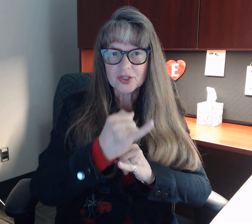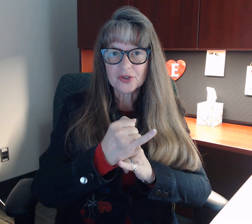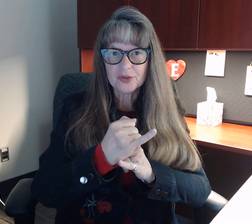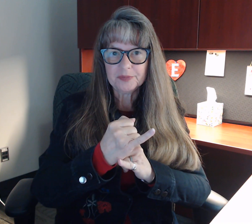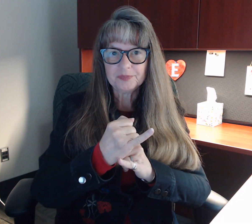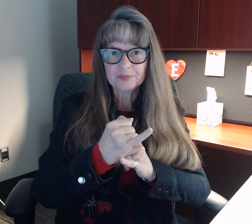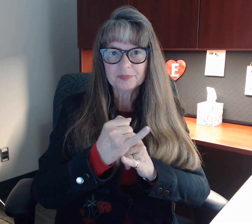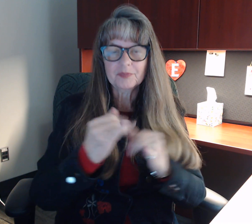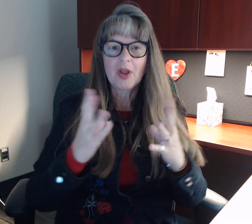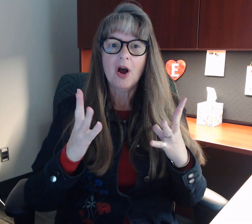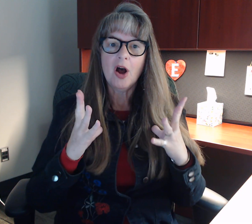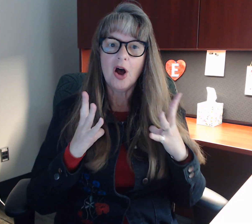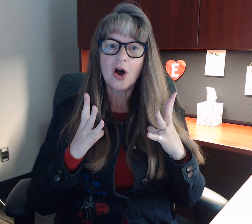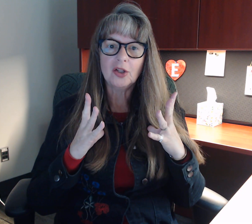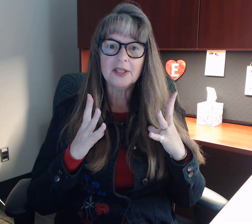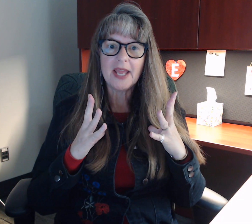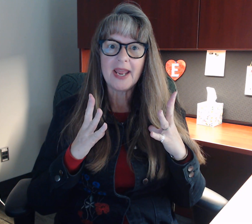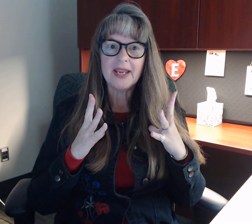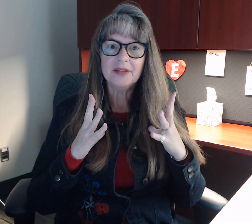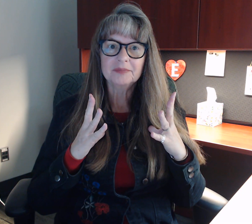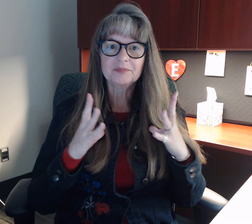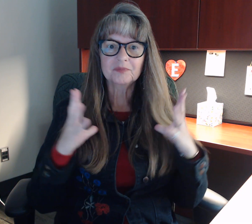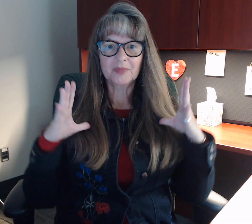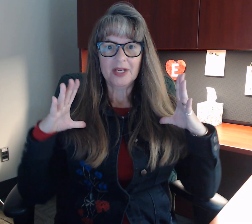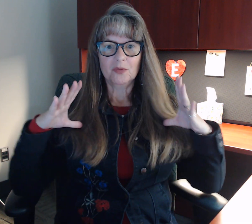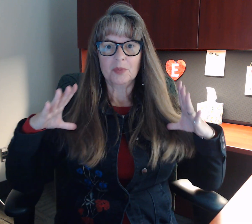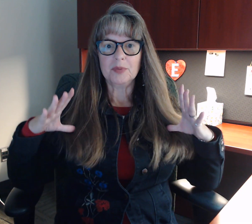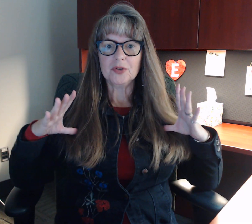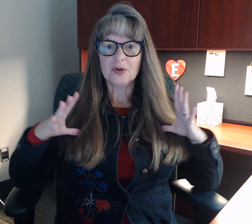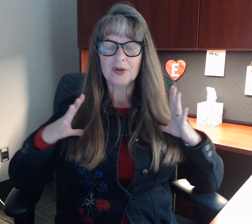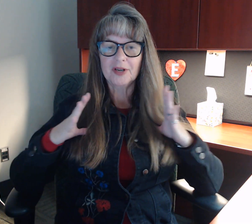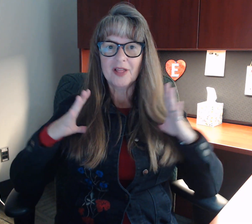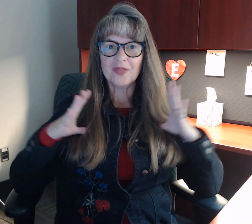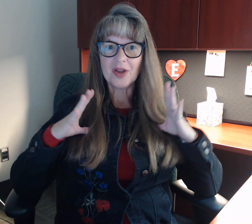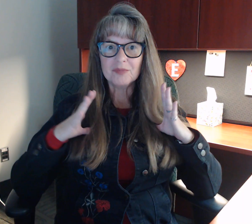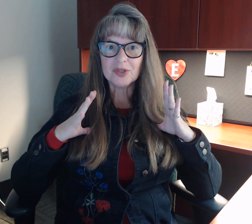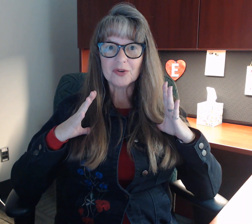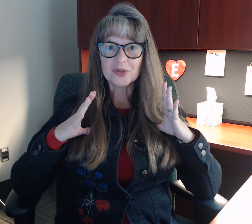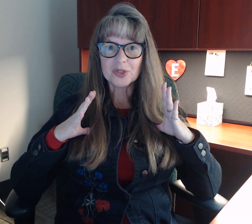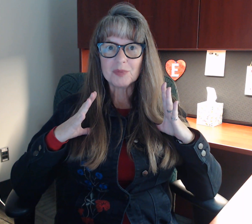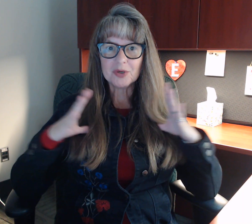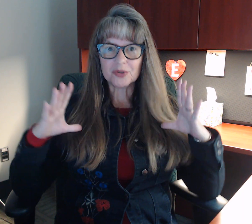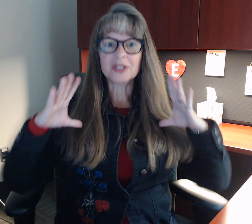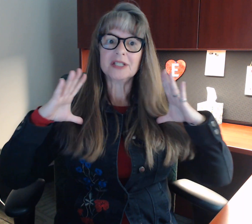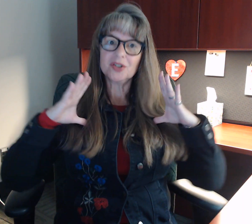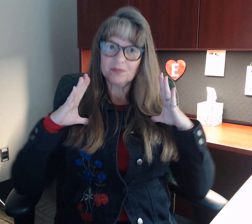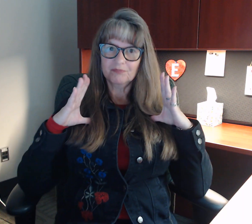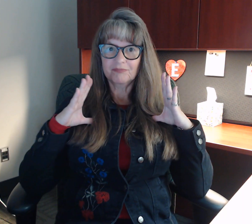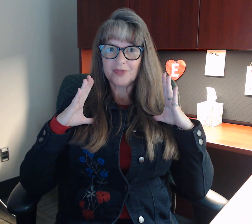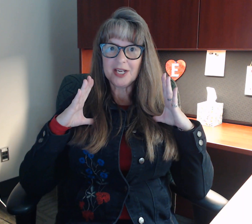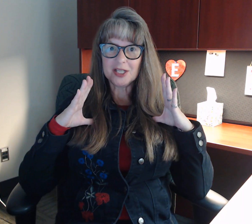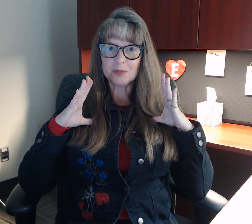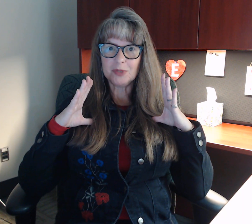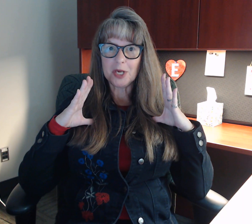international, holiday. We're putting our thumbs in our suspenders and taking some time